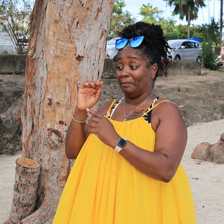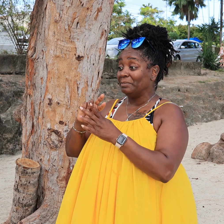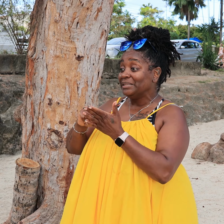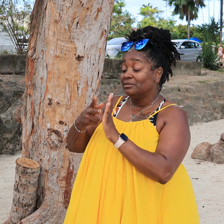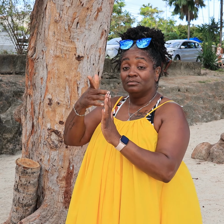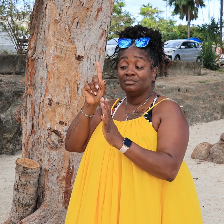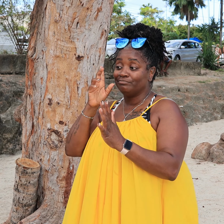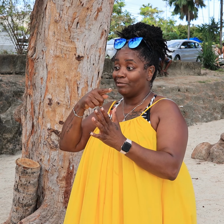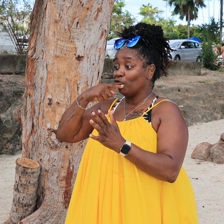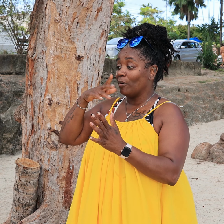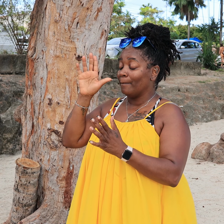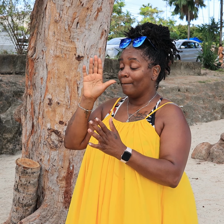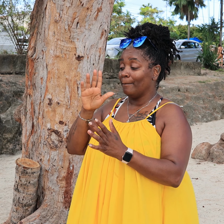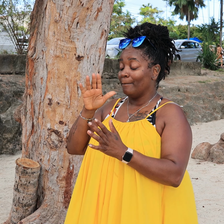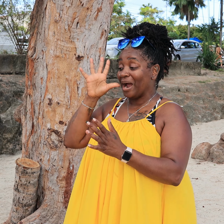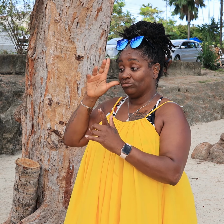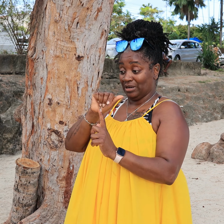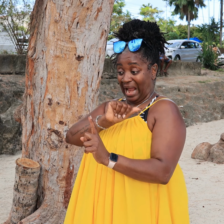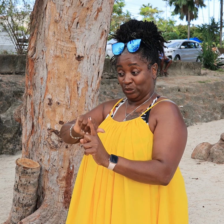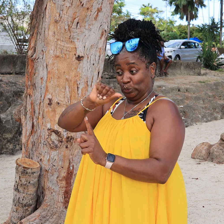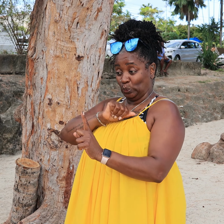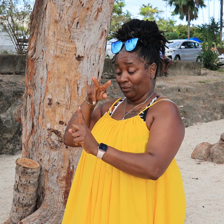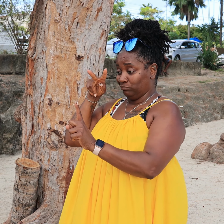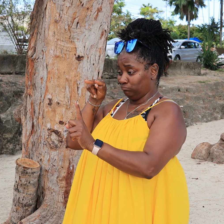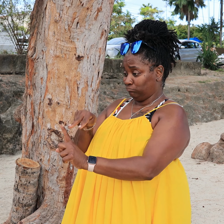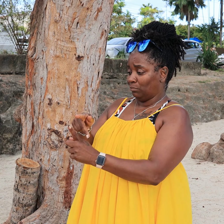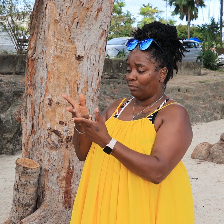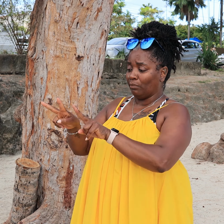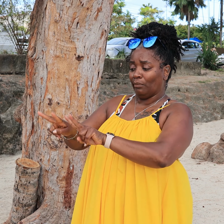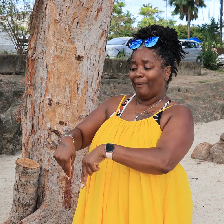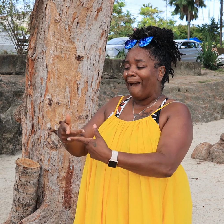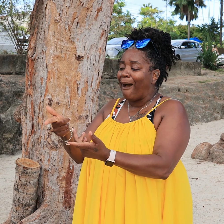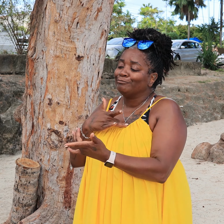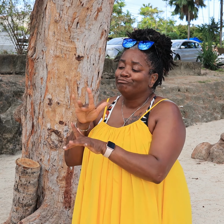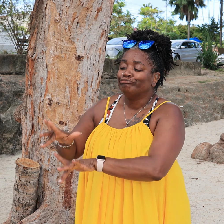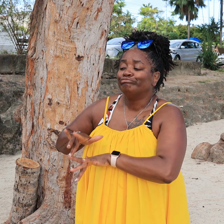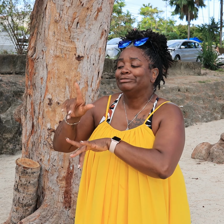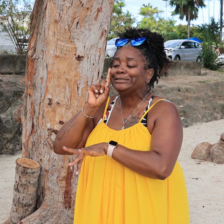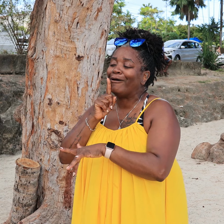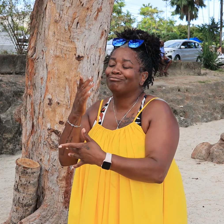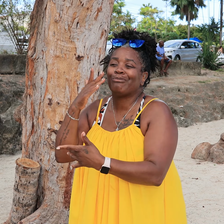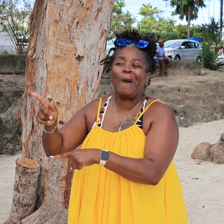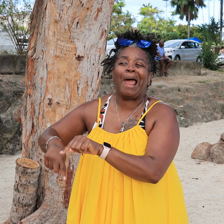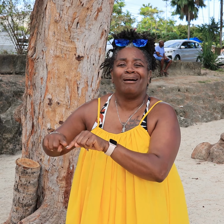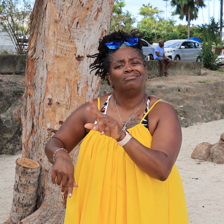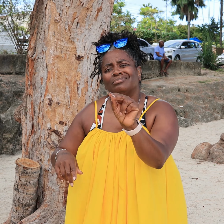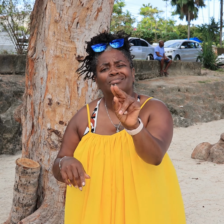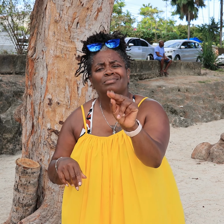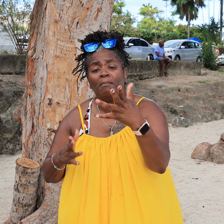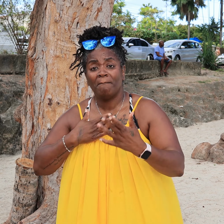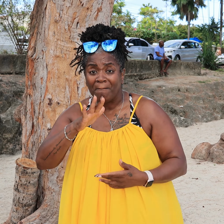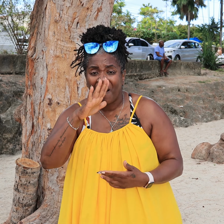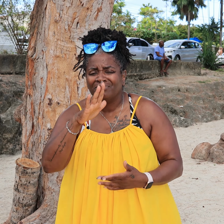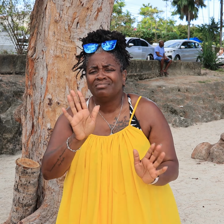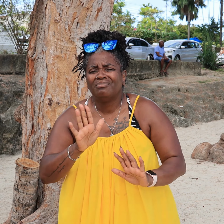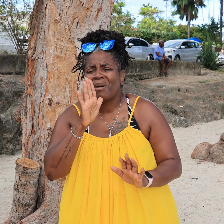the hearing parents, their attitude must not be one where they'll look down on the deaf and pity them and think they can't do things. My mom did